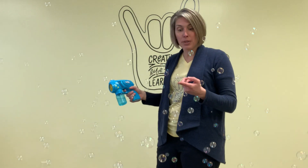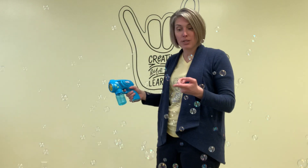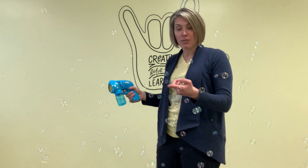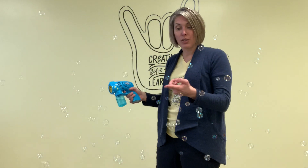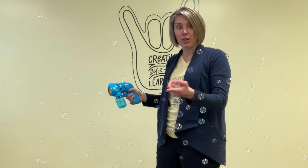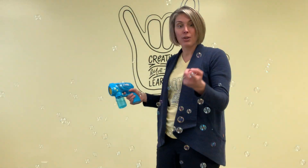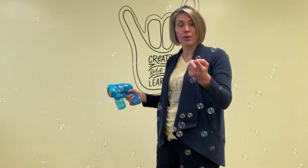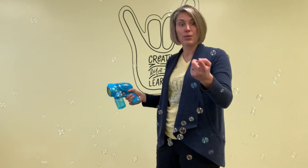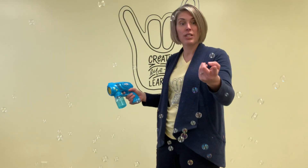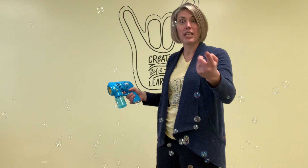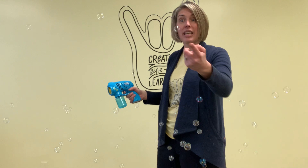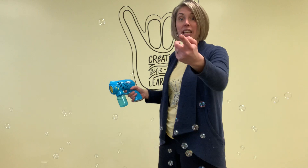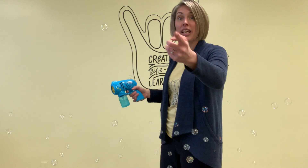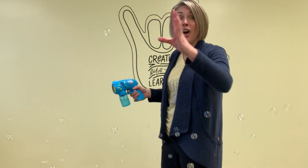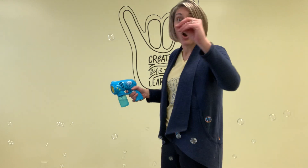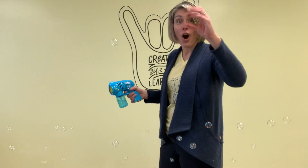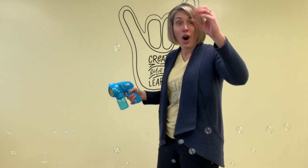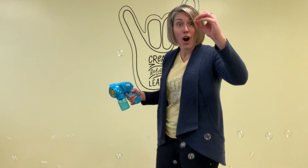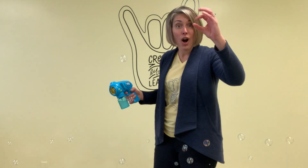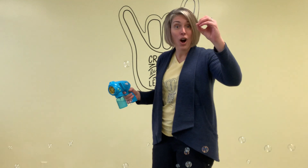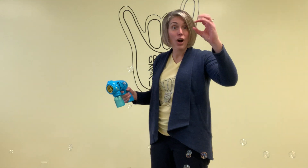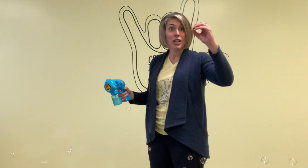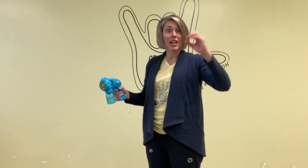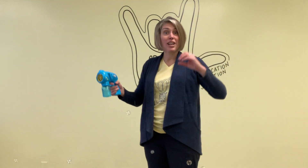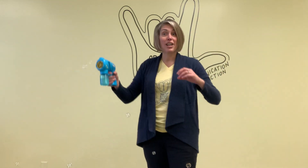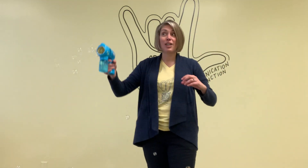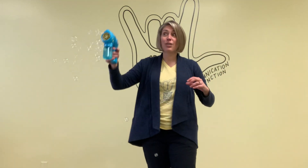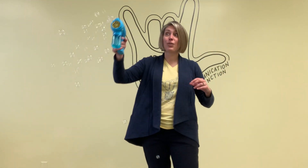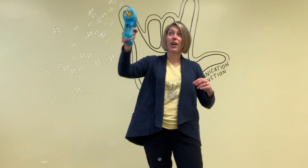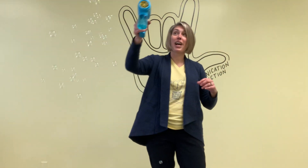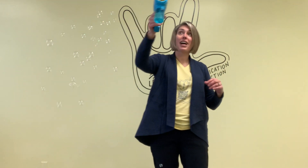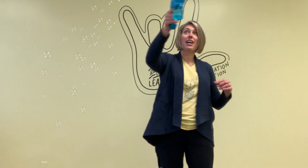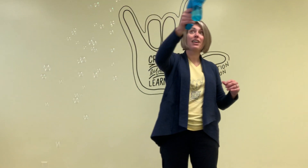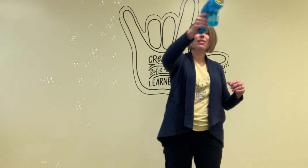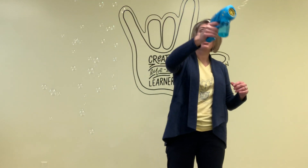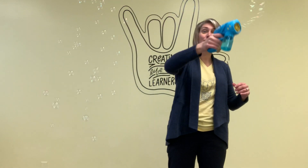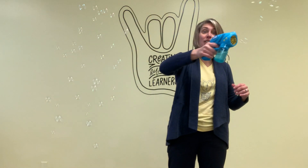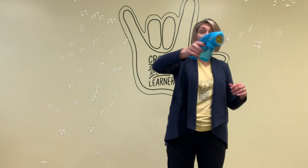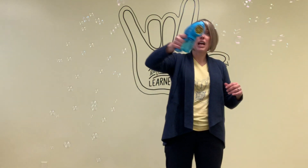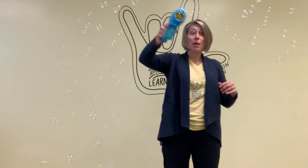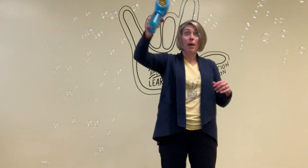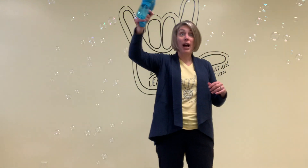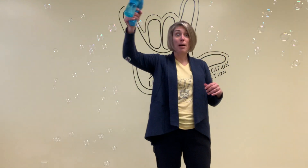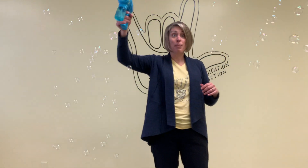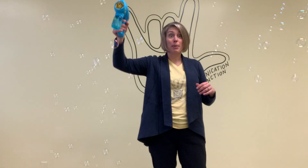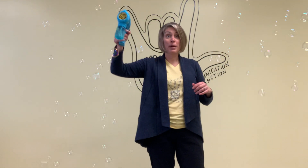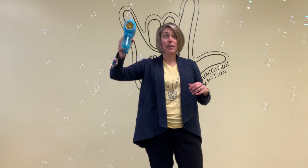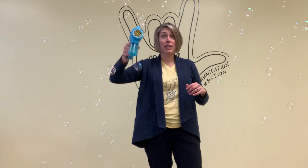Bubbles floating all around. Pop,